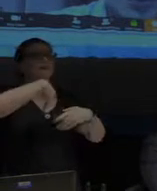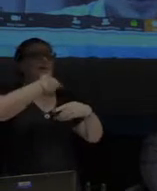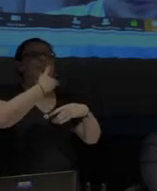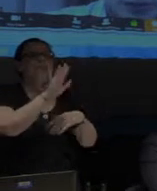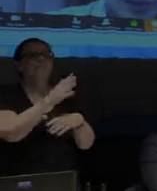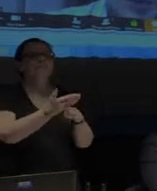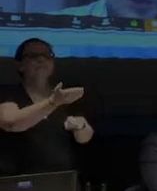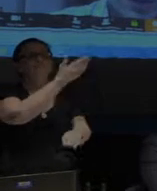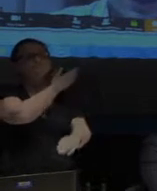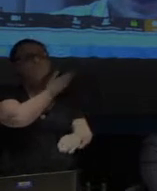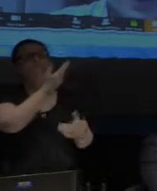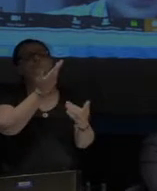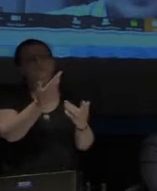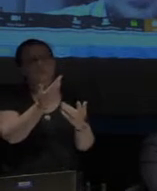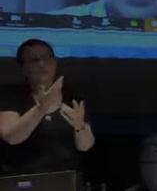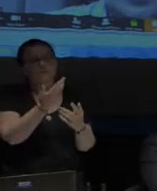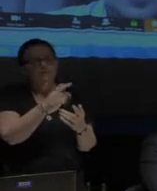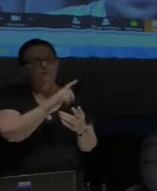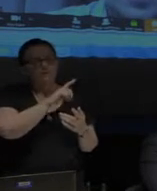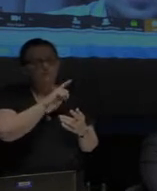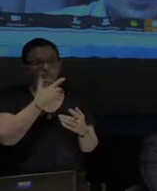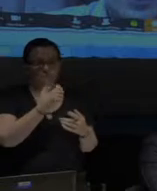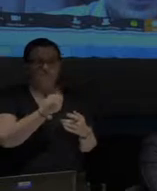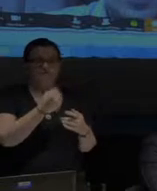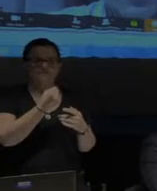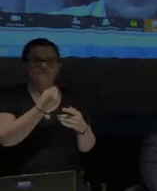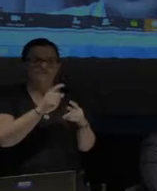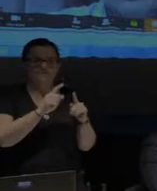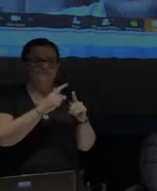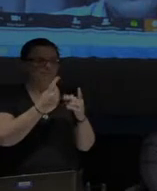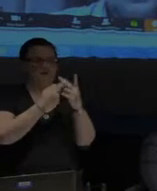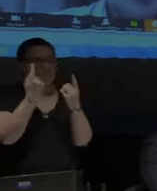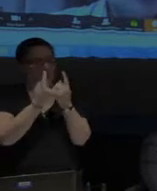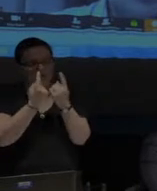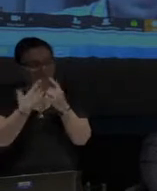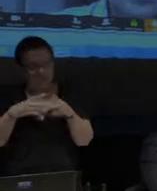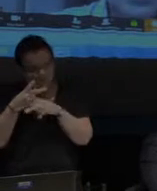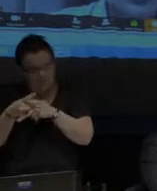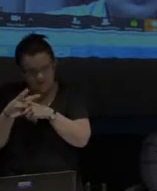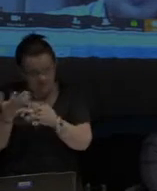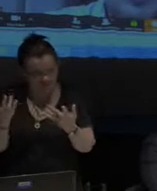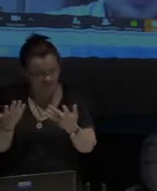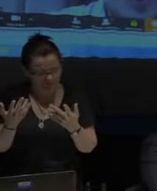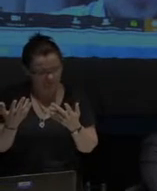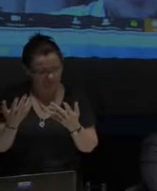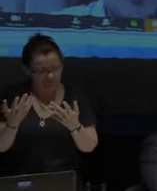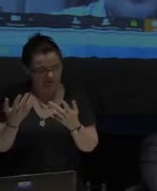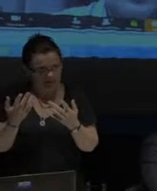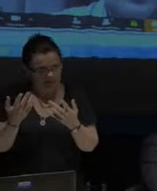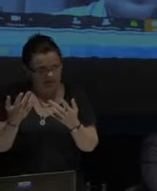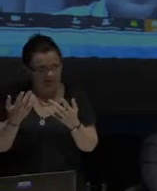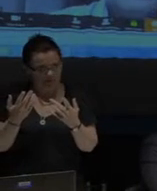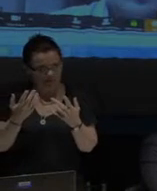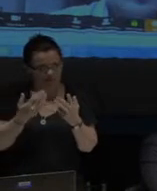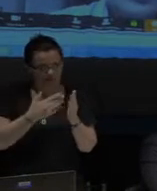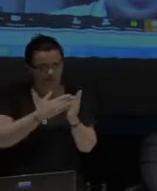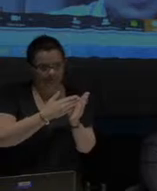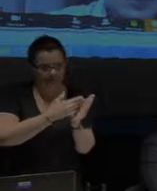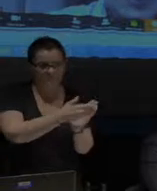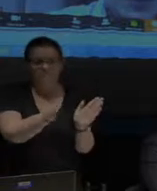ago because I had practical things to take care of. Or write out people who have